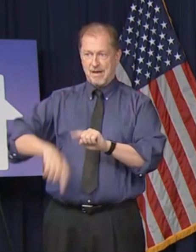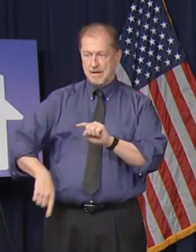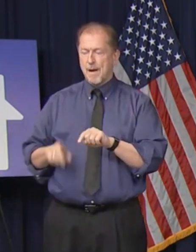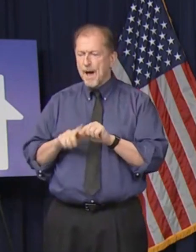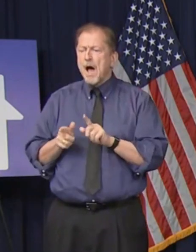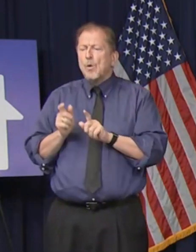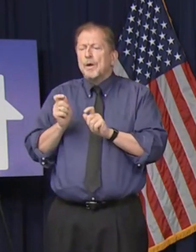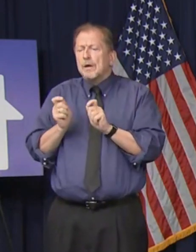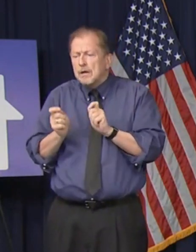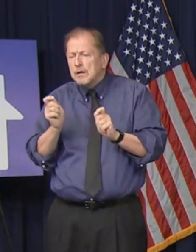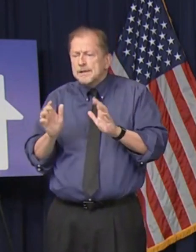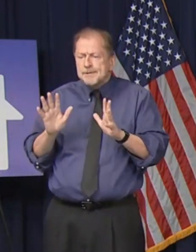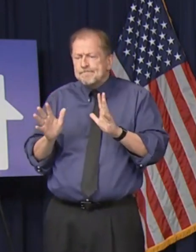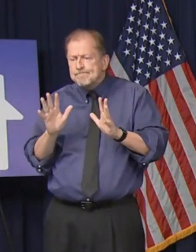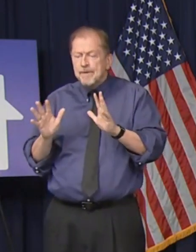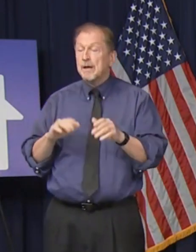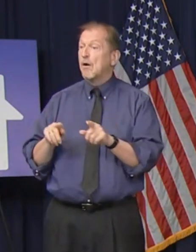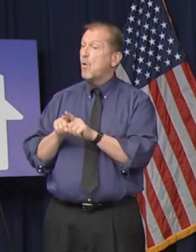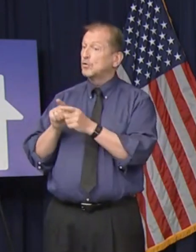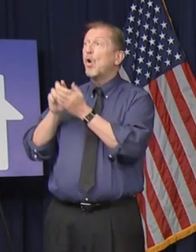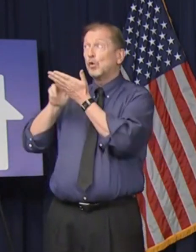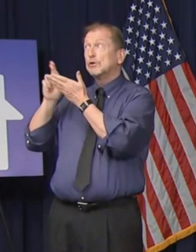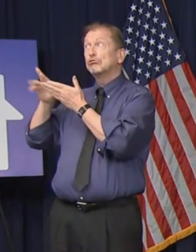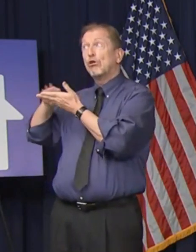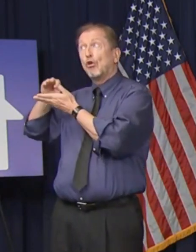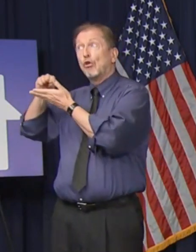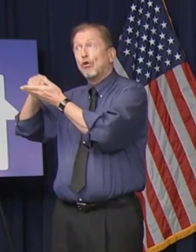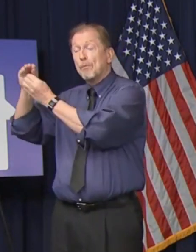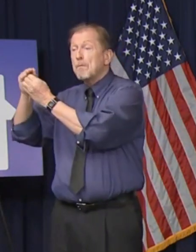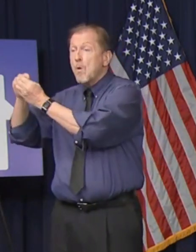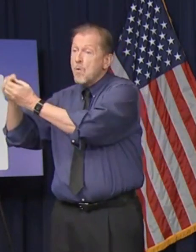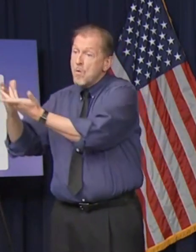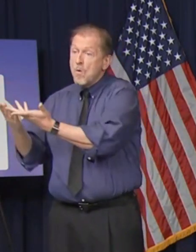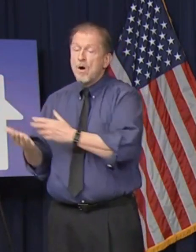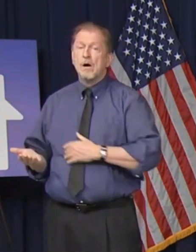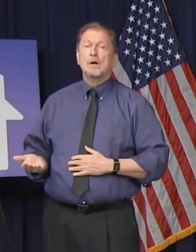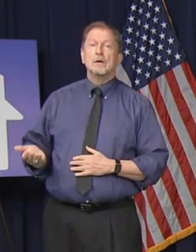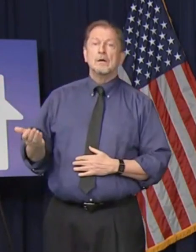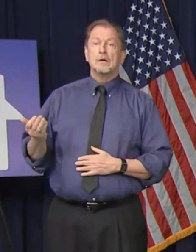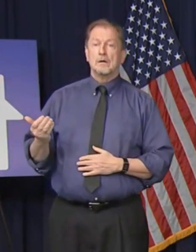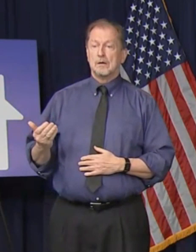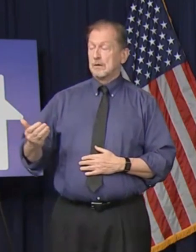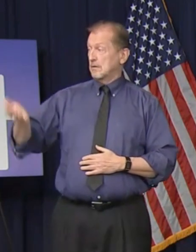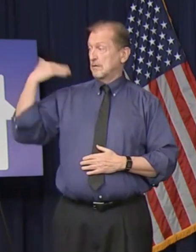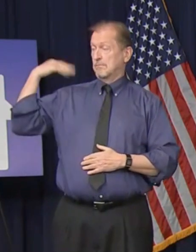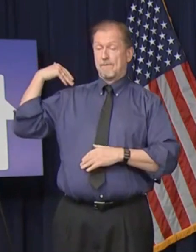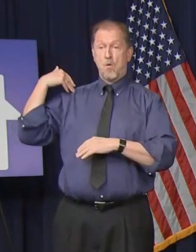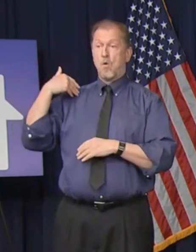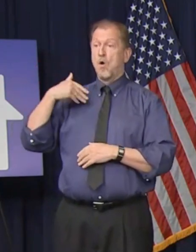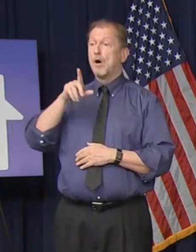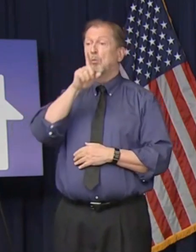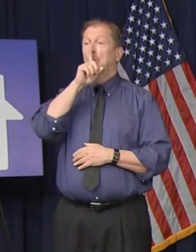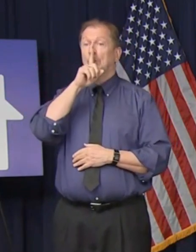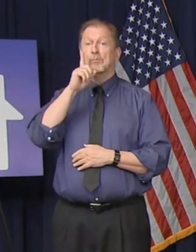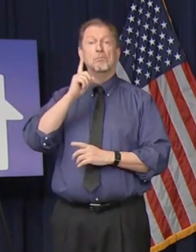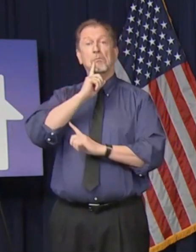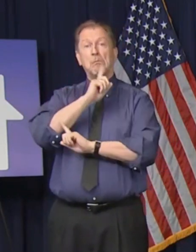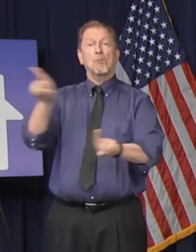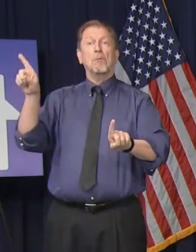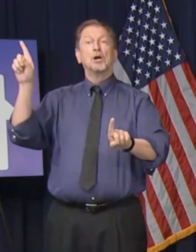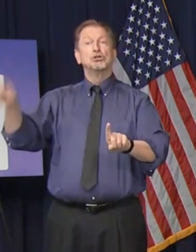the researchers are learning things as we go too. Nobody was saying everybody has to wear a mask at the beginning. Nobody was saying